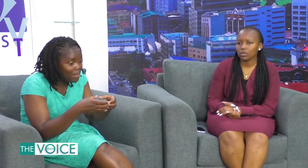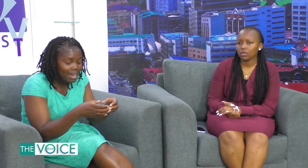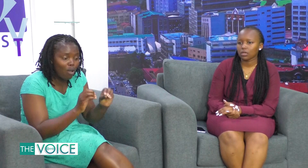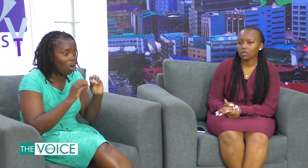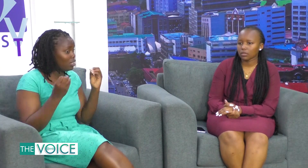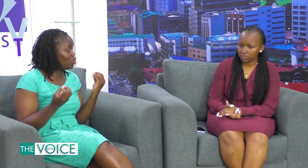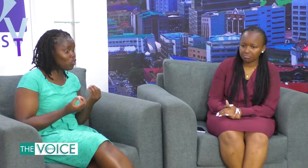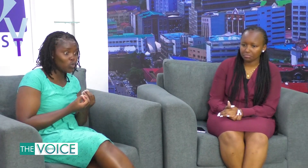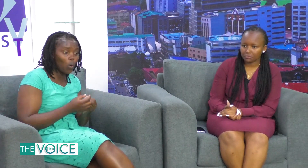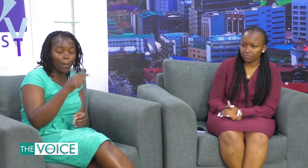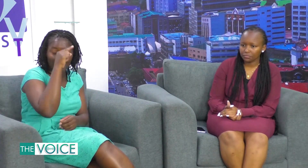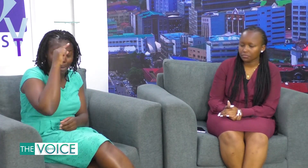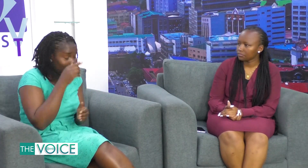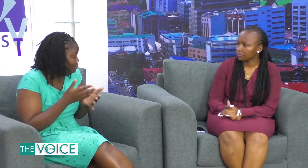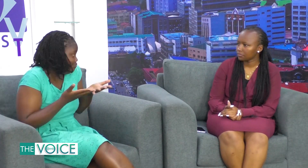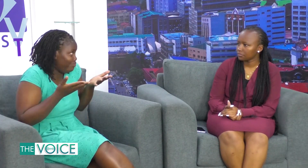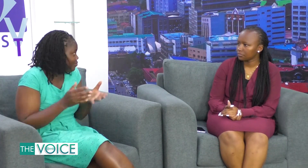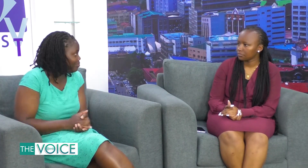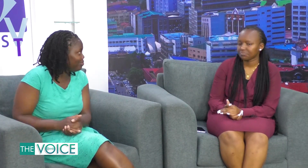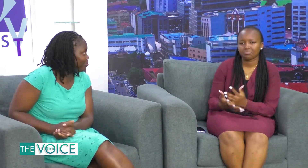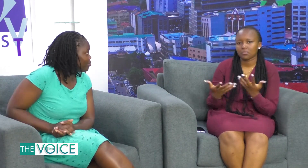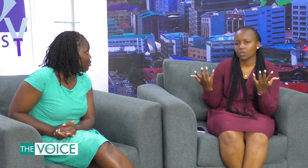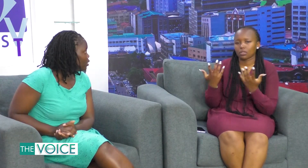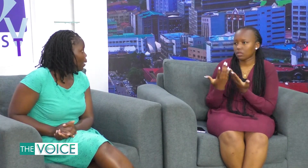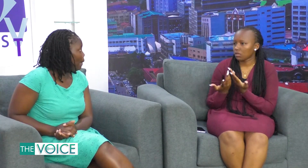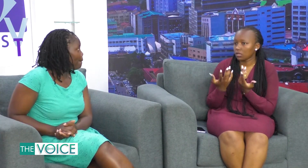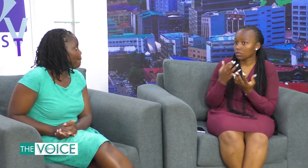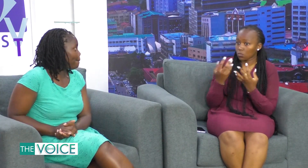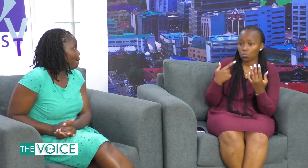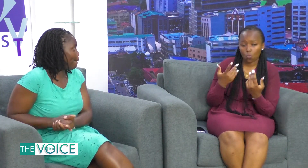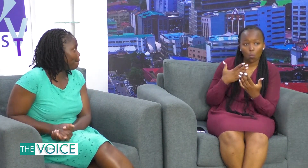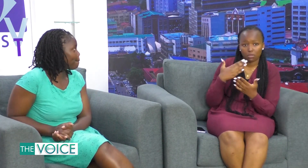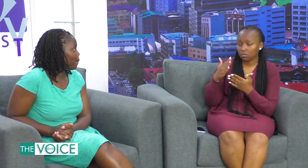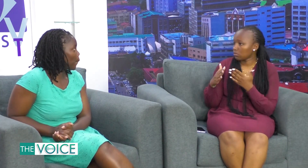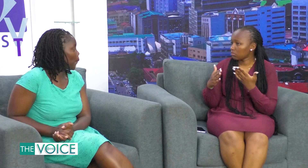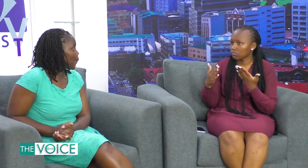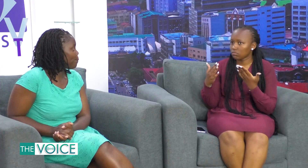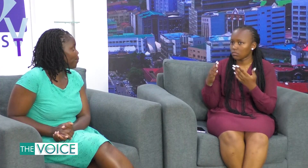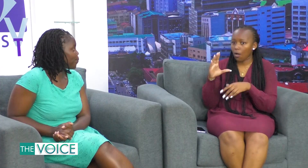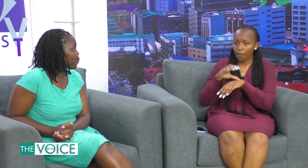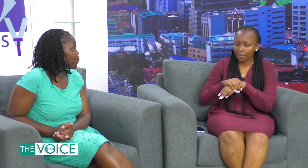Organization? Yes, any organization. Could be a company, a government, maybe they have a sponsoring program.